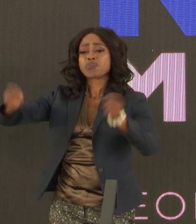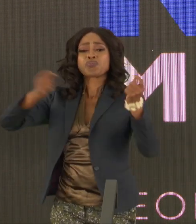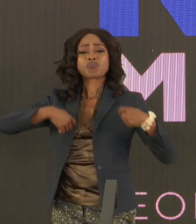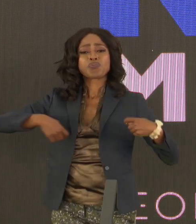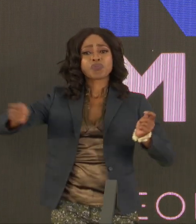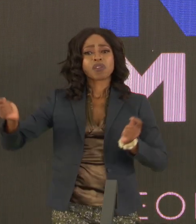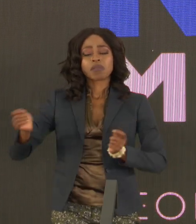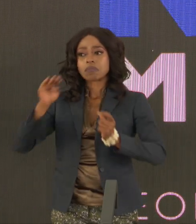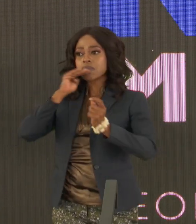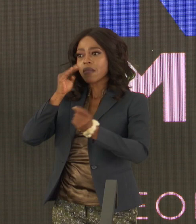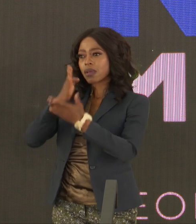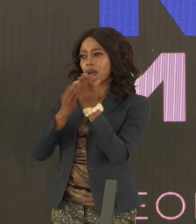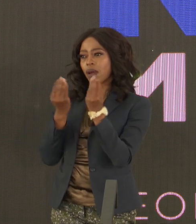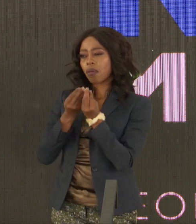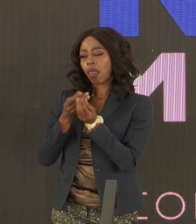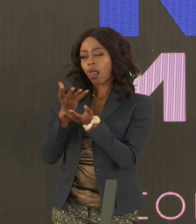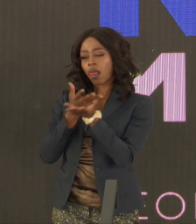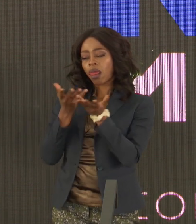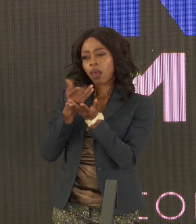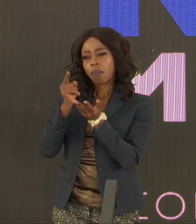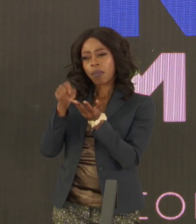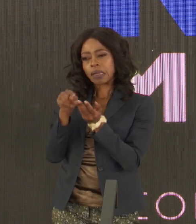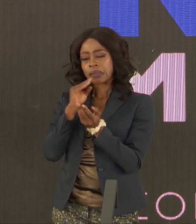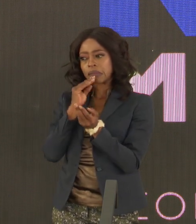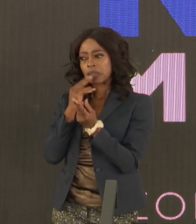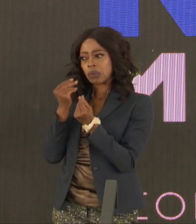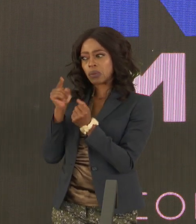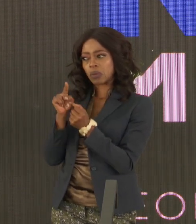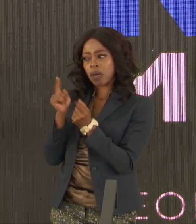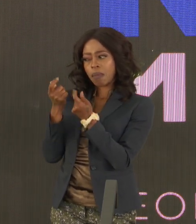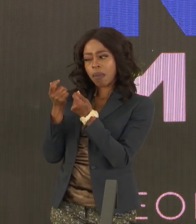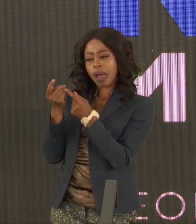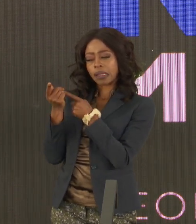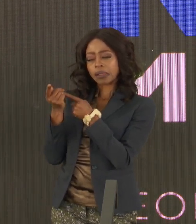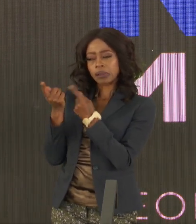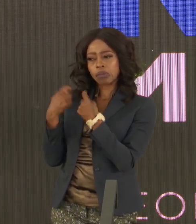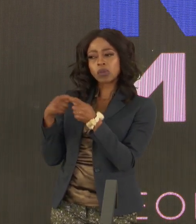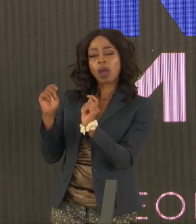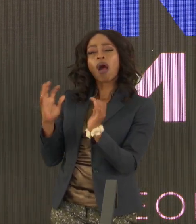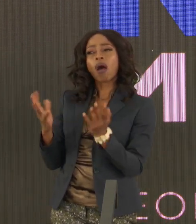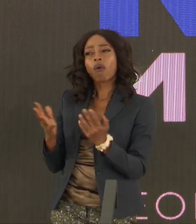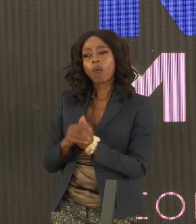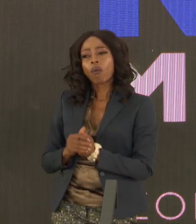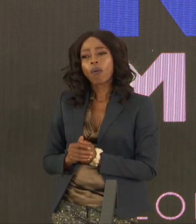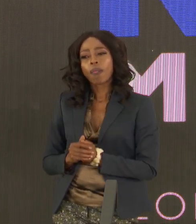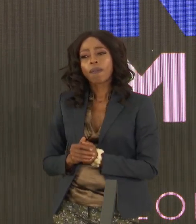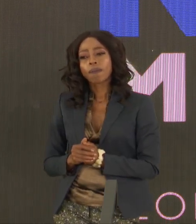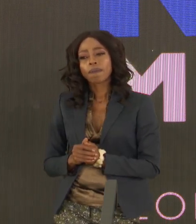So some of the things we must talk about is what to do with our money.